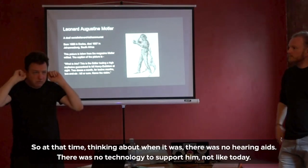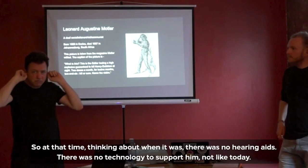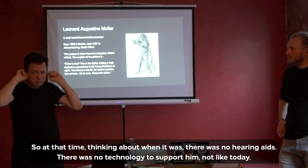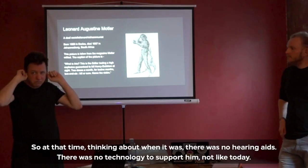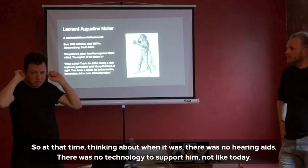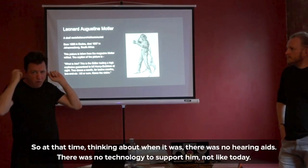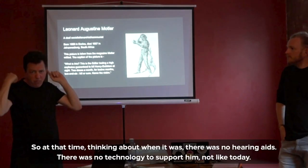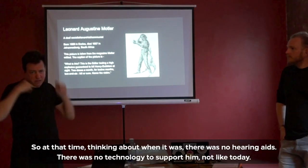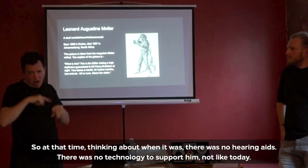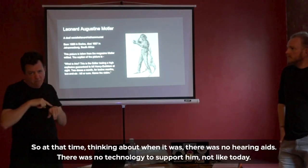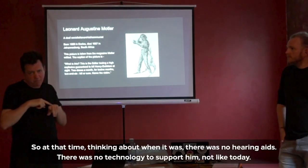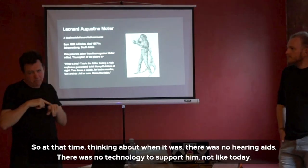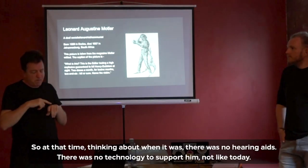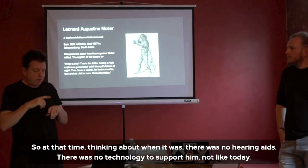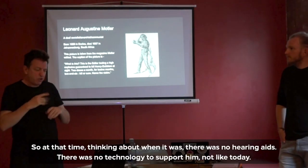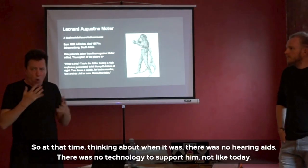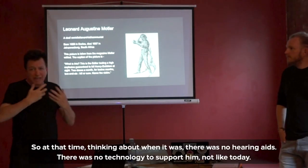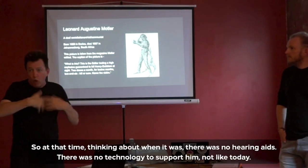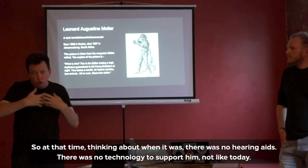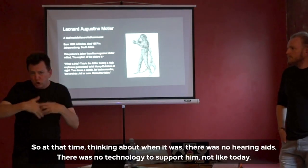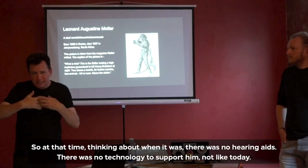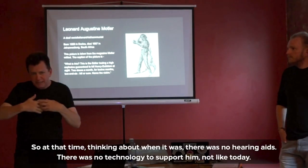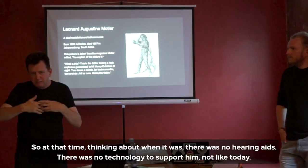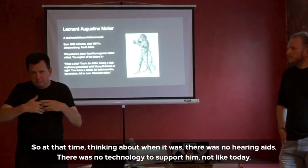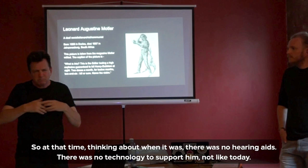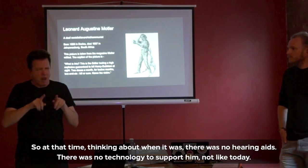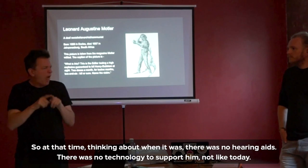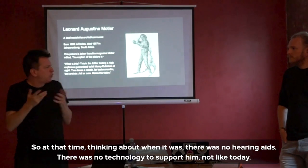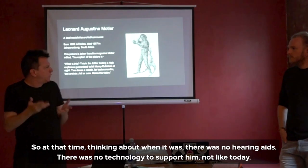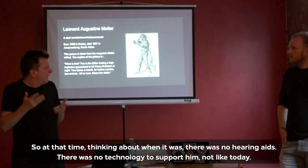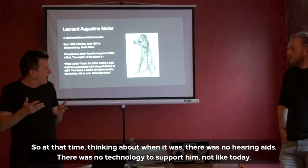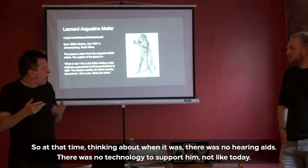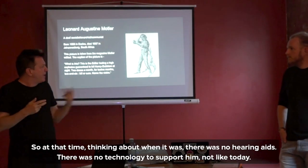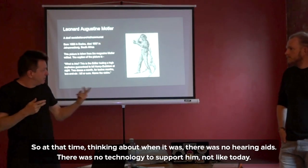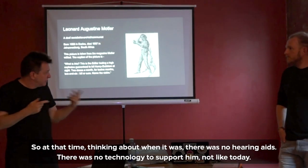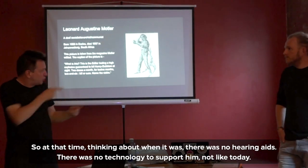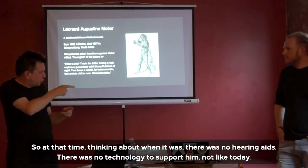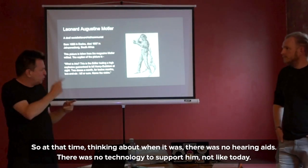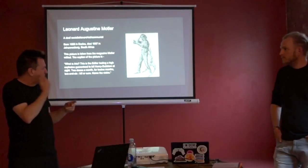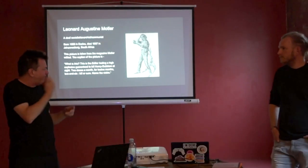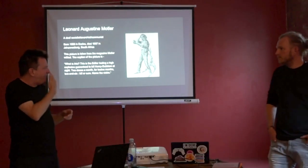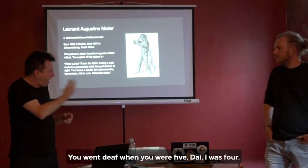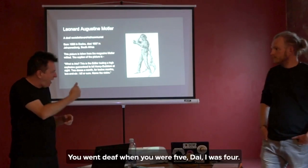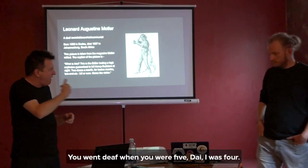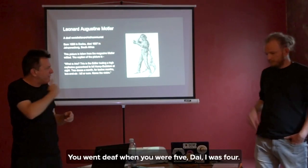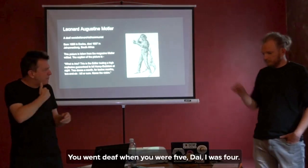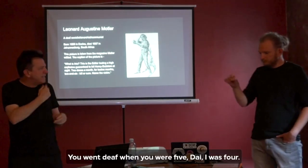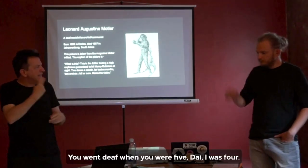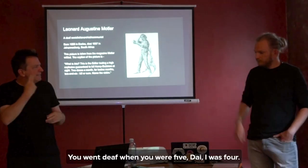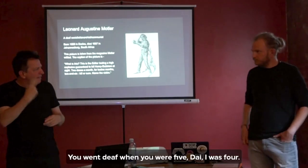So at that time, thinking about when it was, there was no hearing aids, there was no technology to support him, you know, like today. You went deaf when you